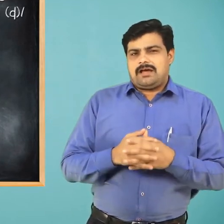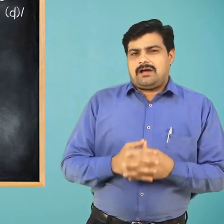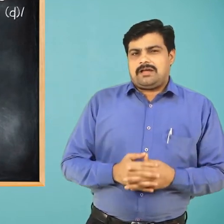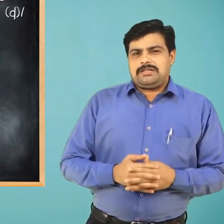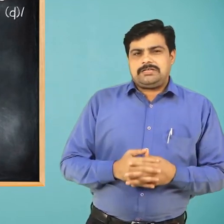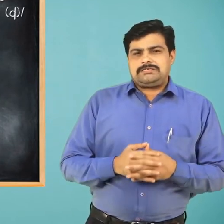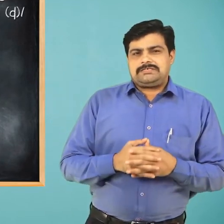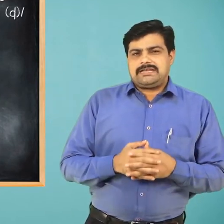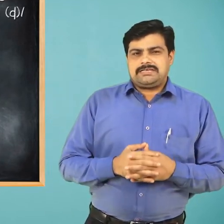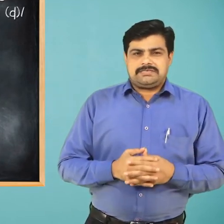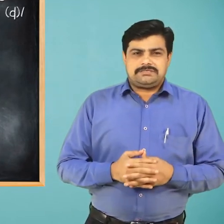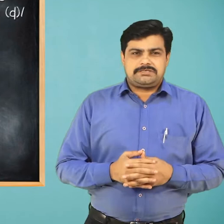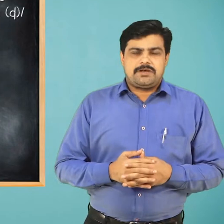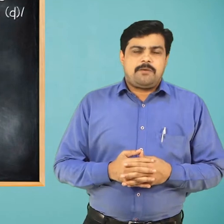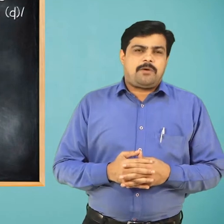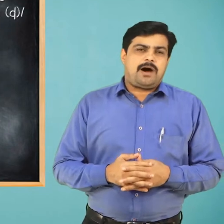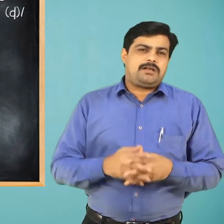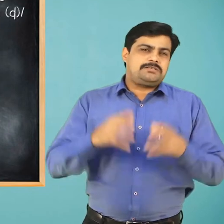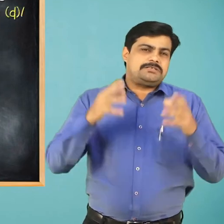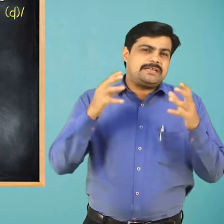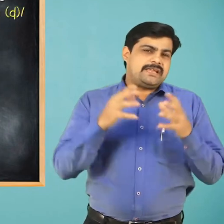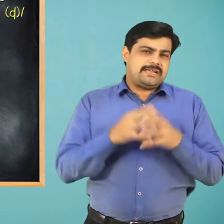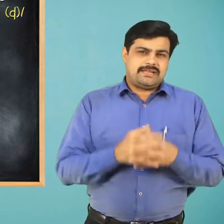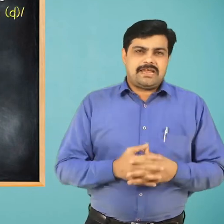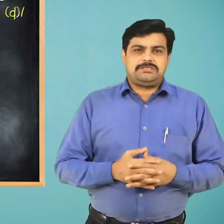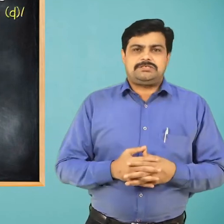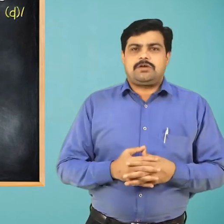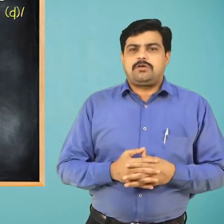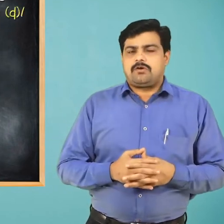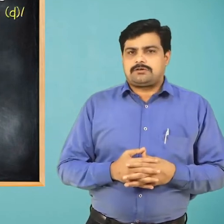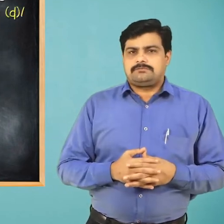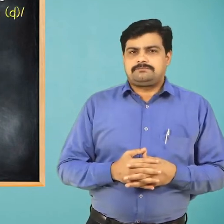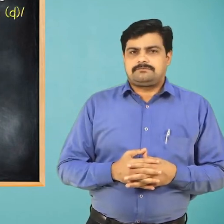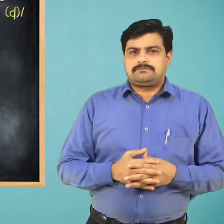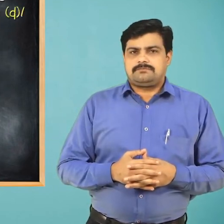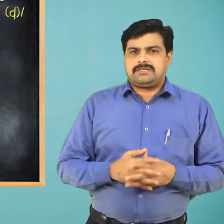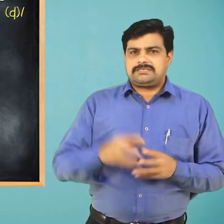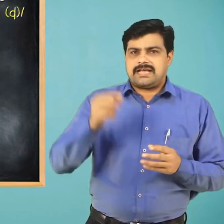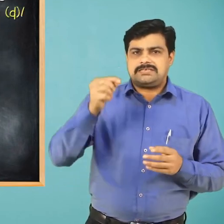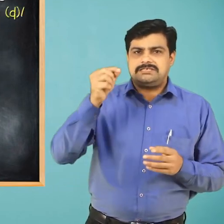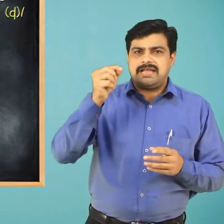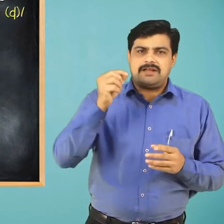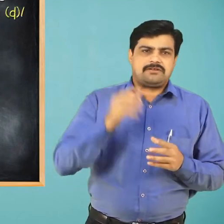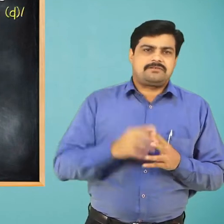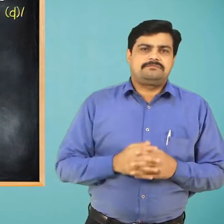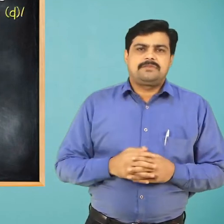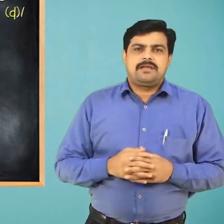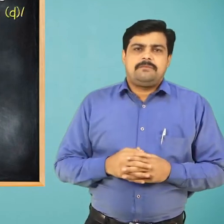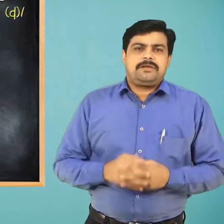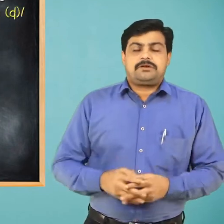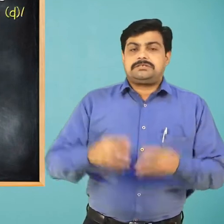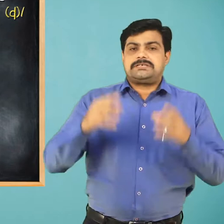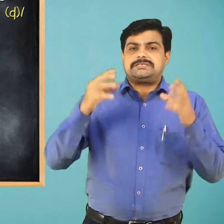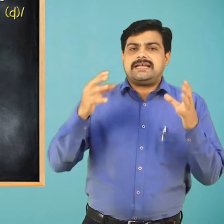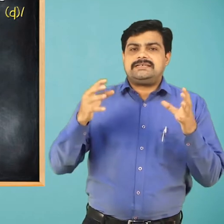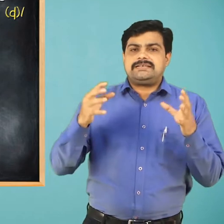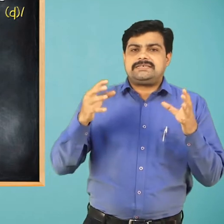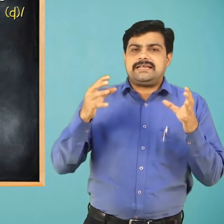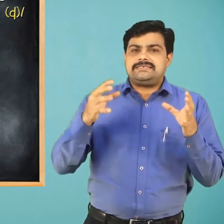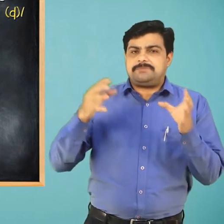Well, in this sentence, part D is wrong. This has the error. Because the sentence is in